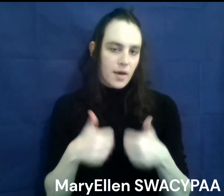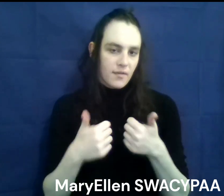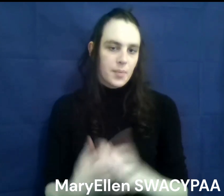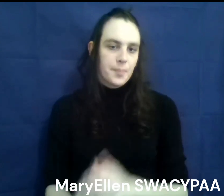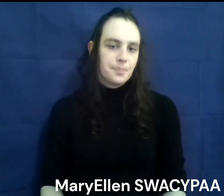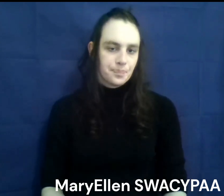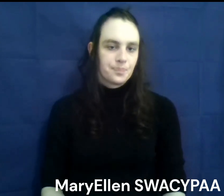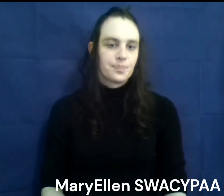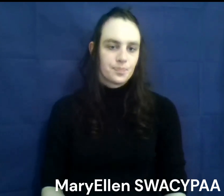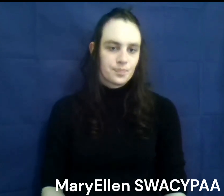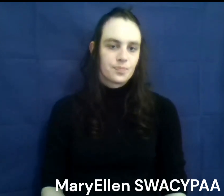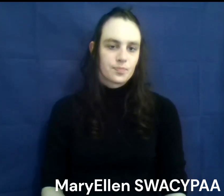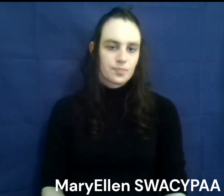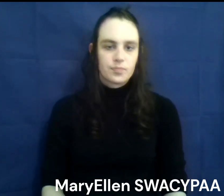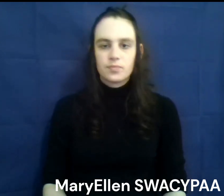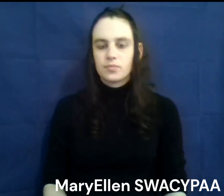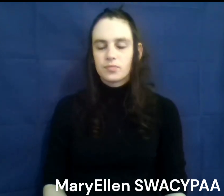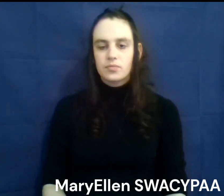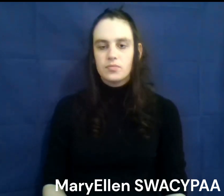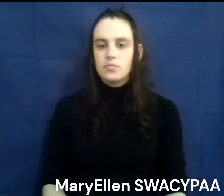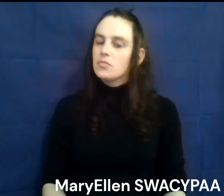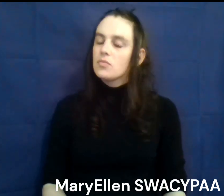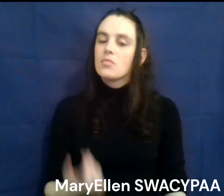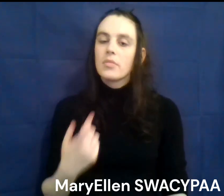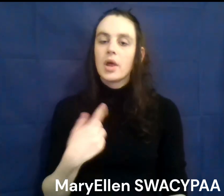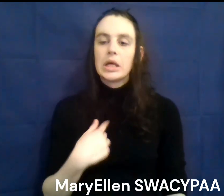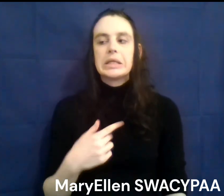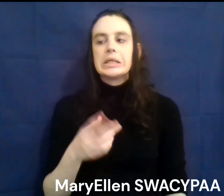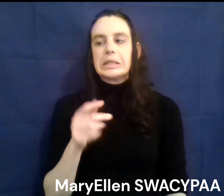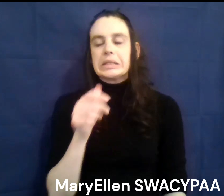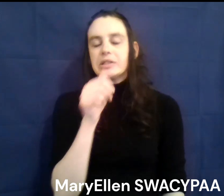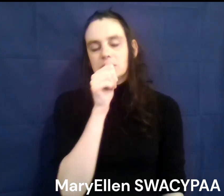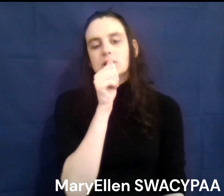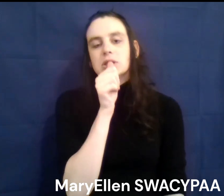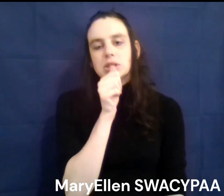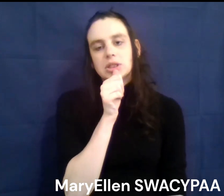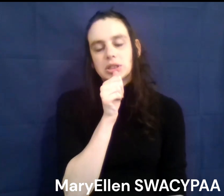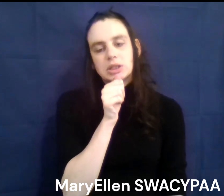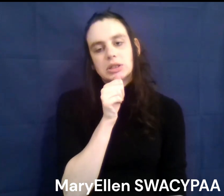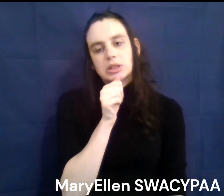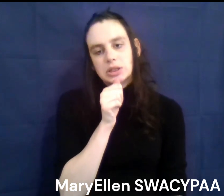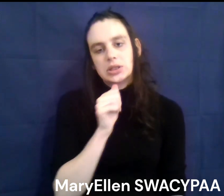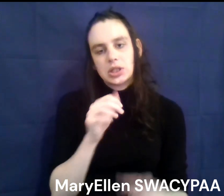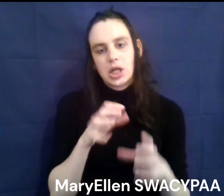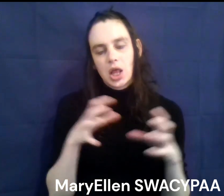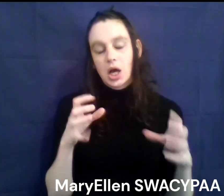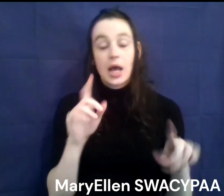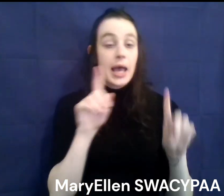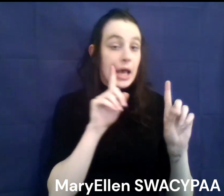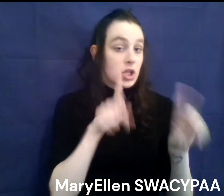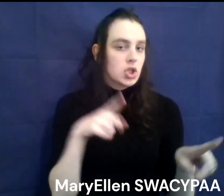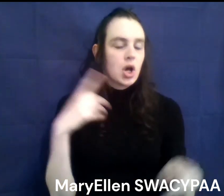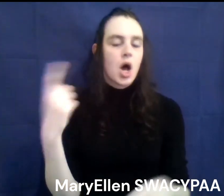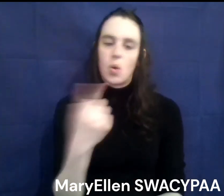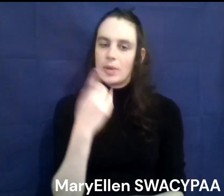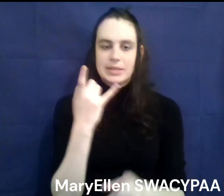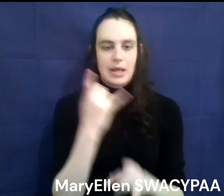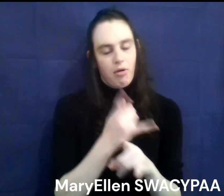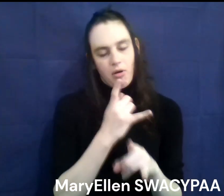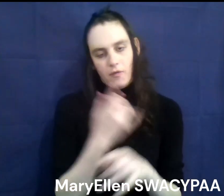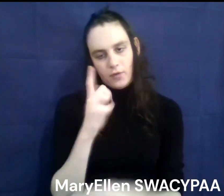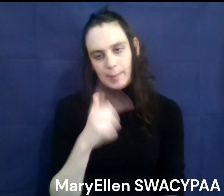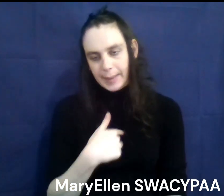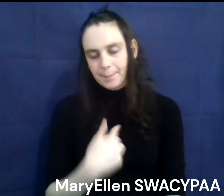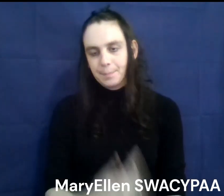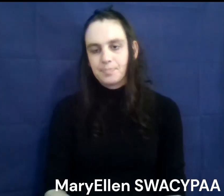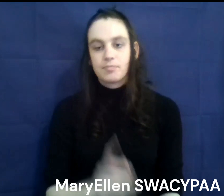I went through some really bad times, like many of us do, and the answer was always alcohol. So when I got